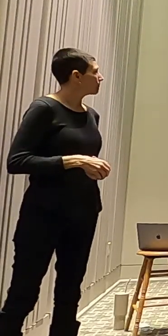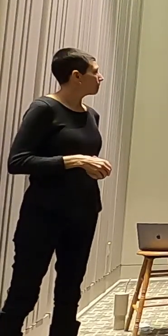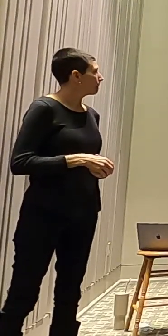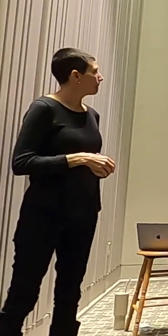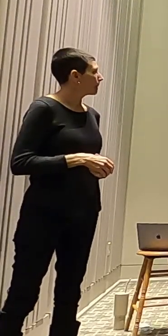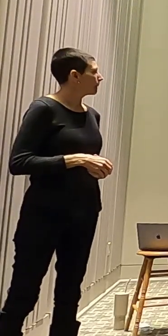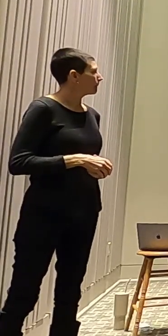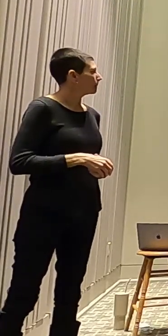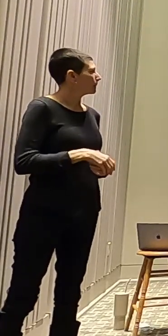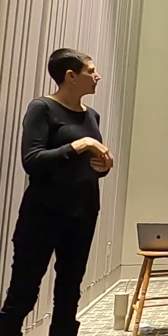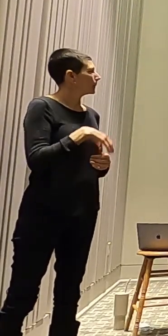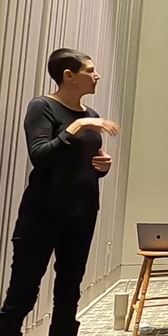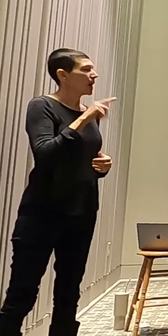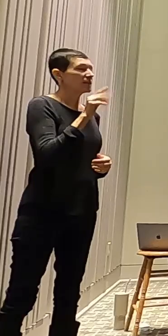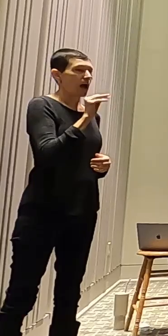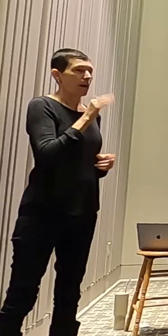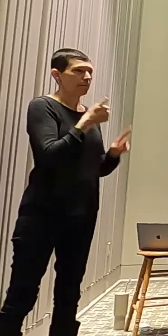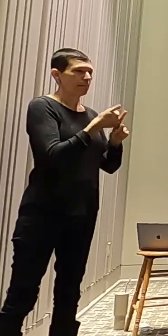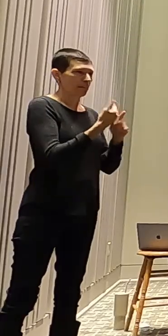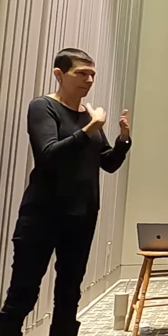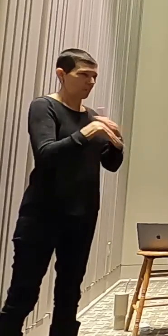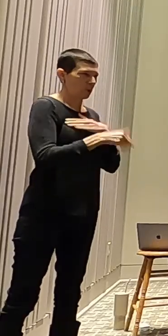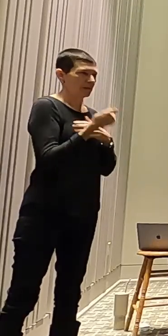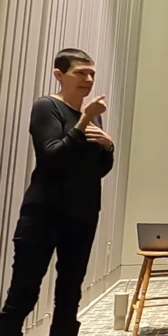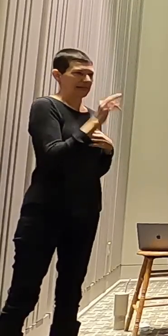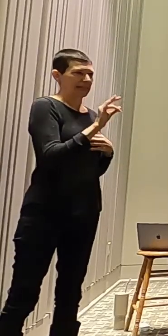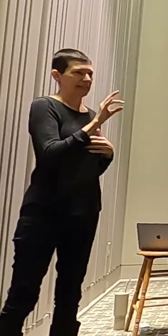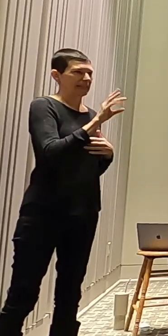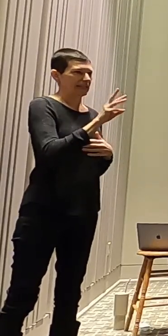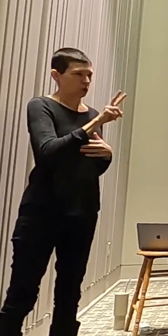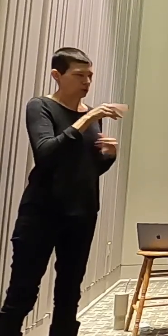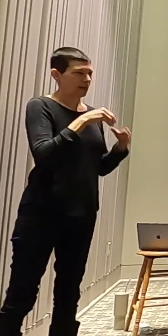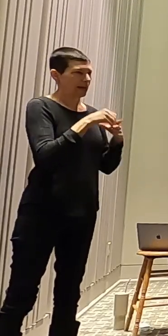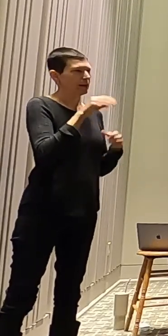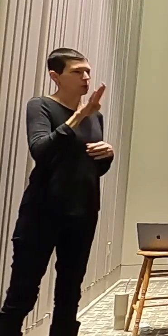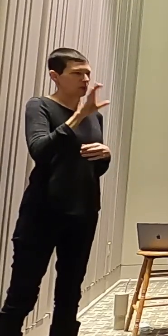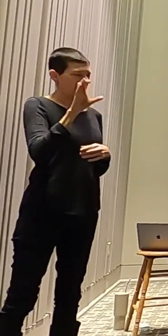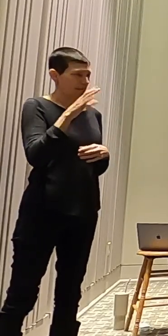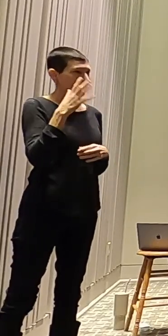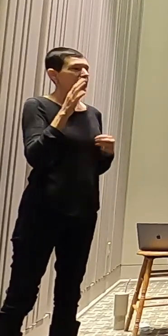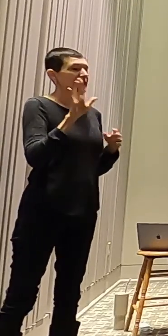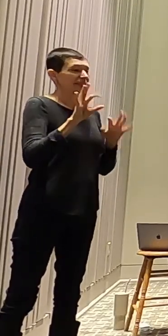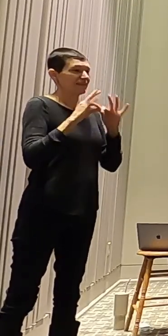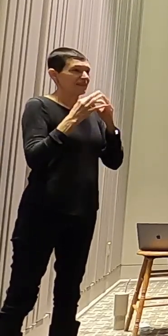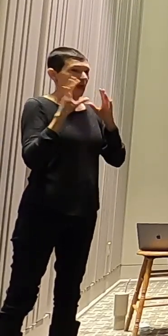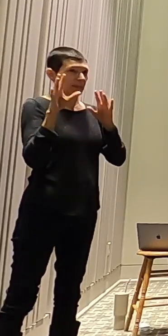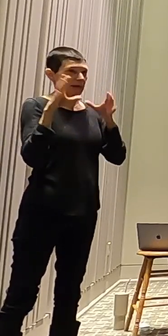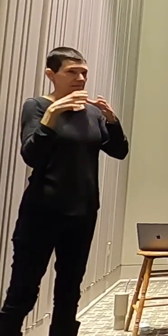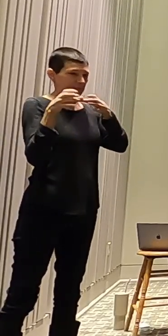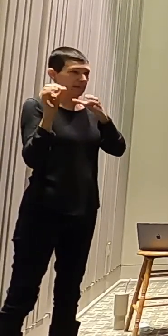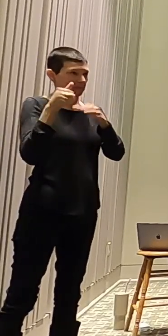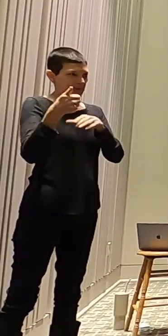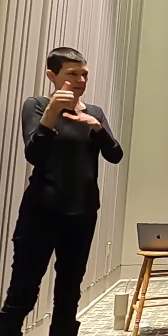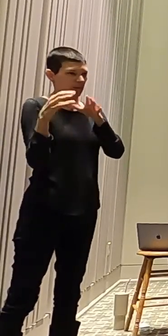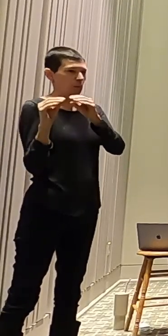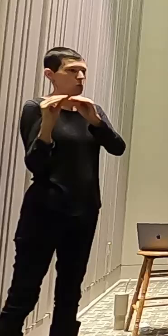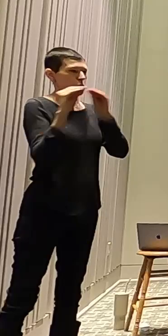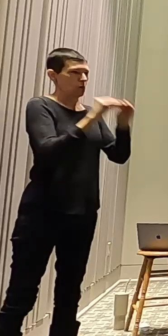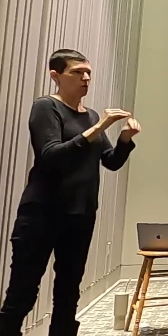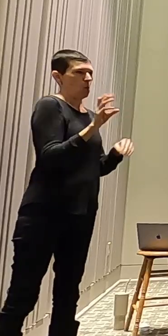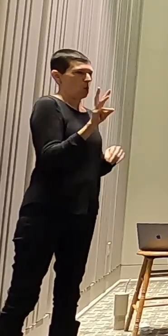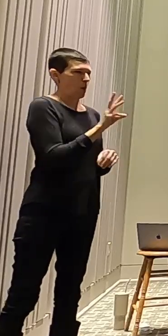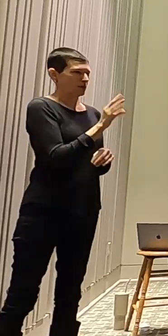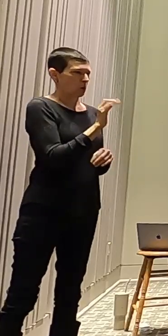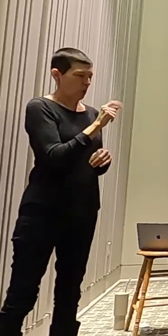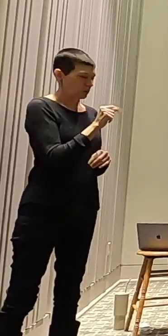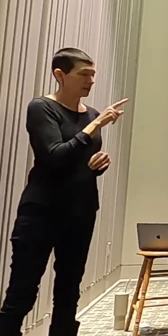So Tom Patterson was born in 1962 in British Columbia. He moved with his family to the West Coast. And early on